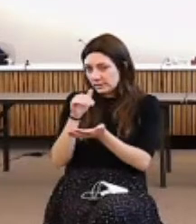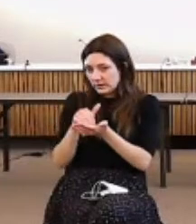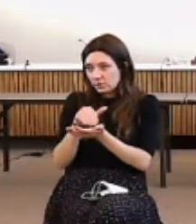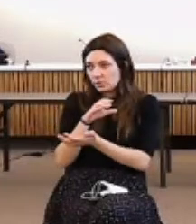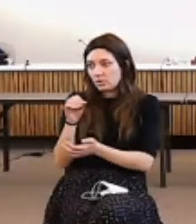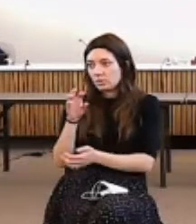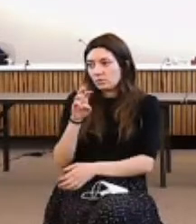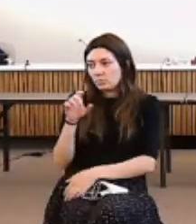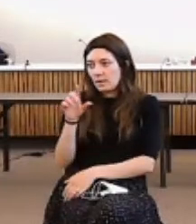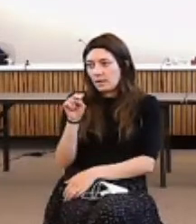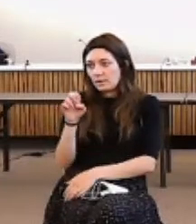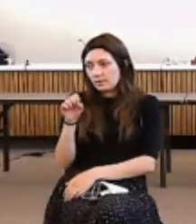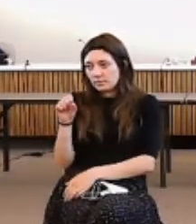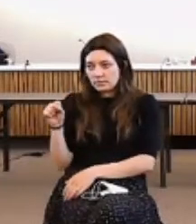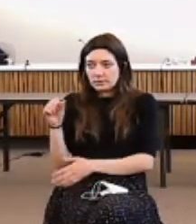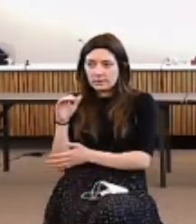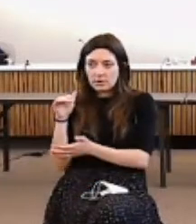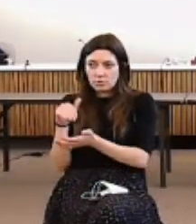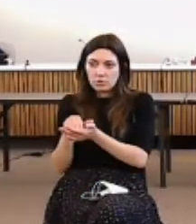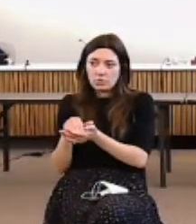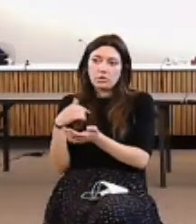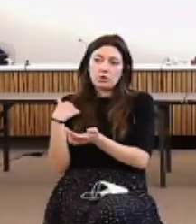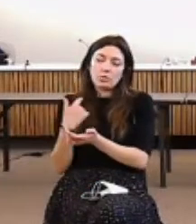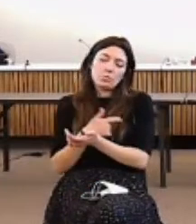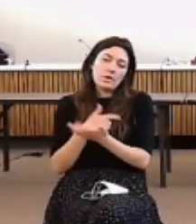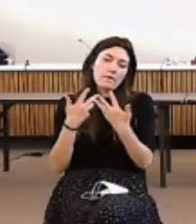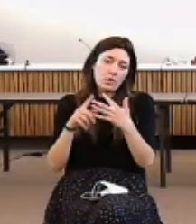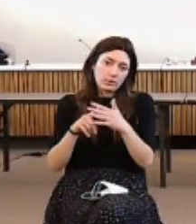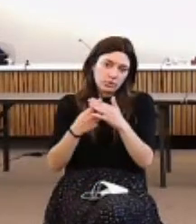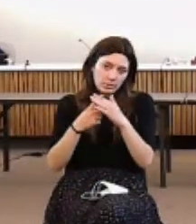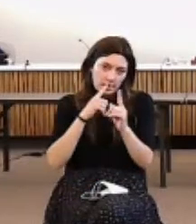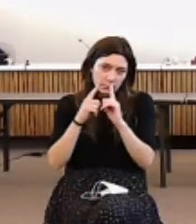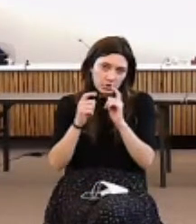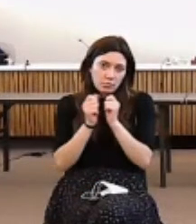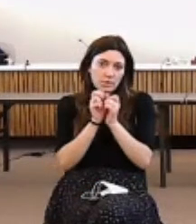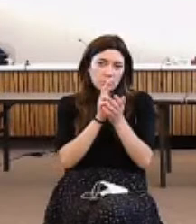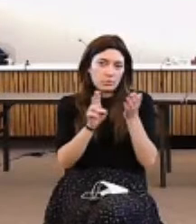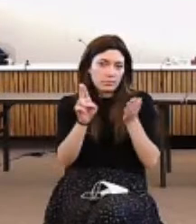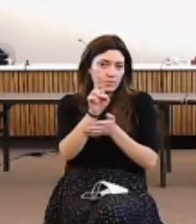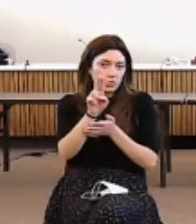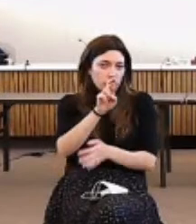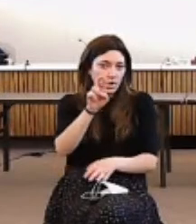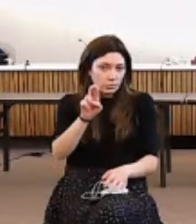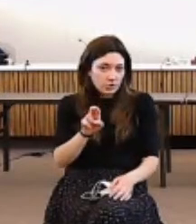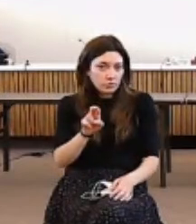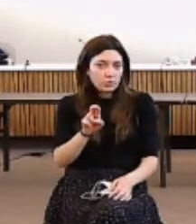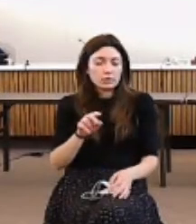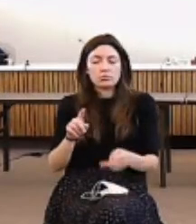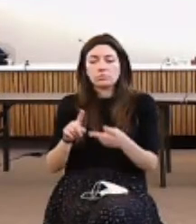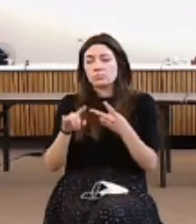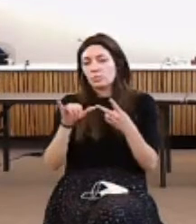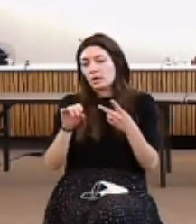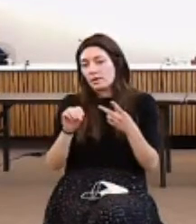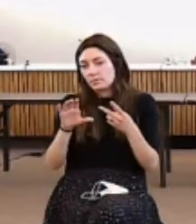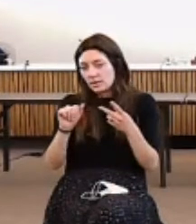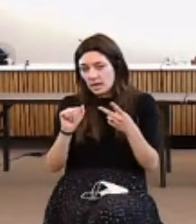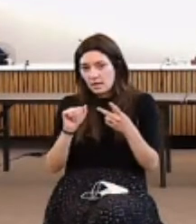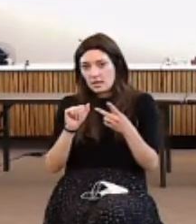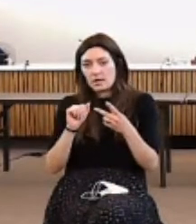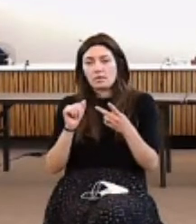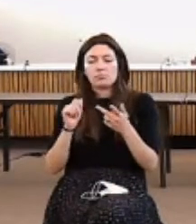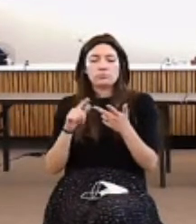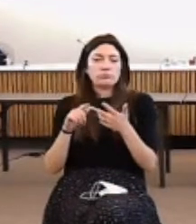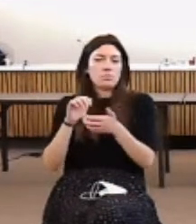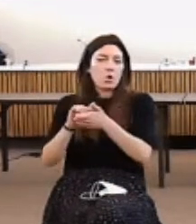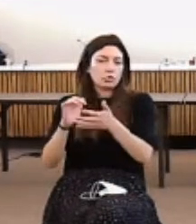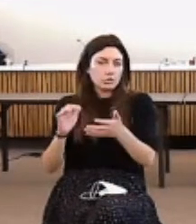center. We've initiated conversations with University of Rochester, with the YMCA about partnering. We're